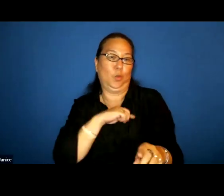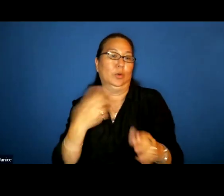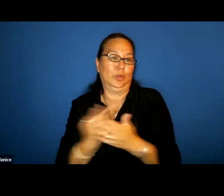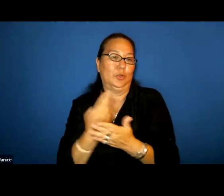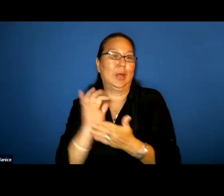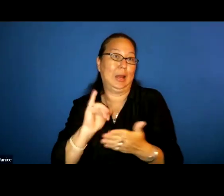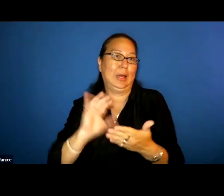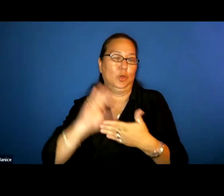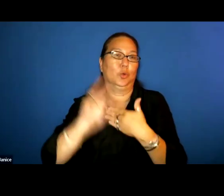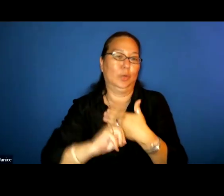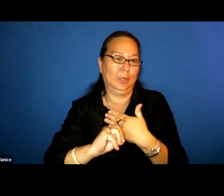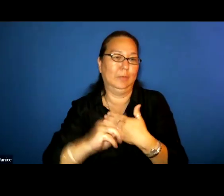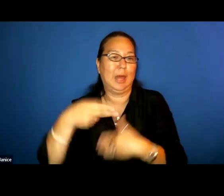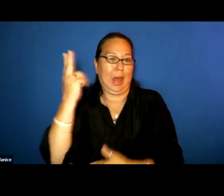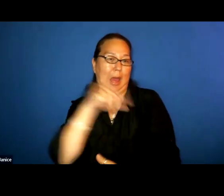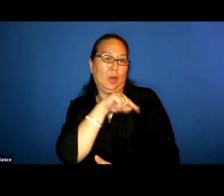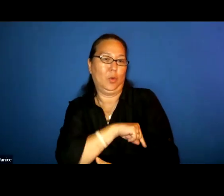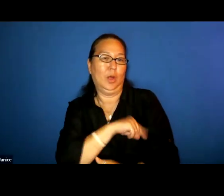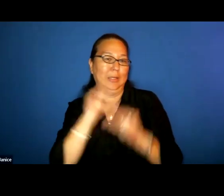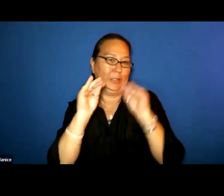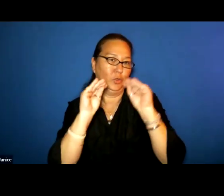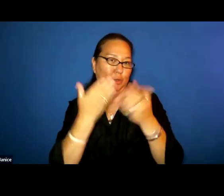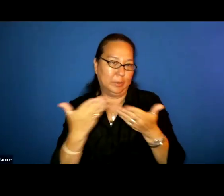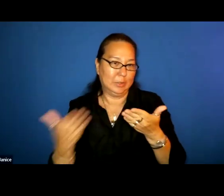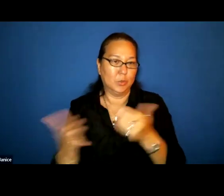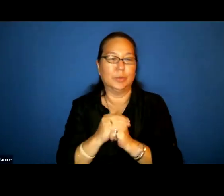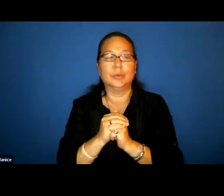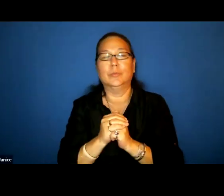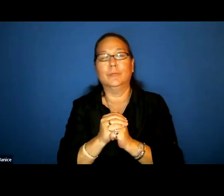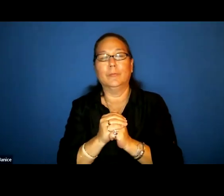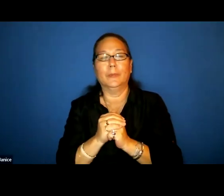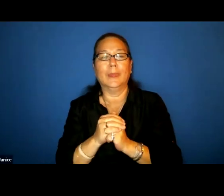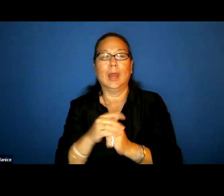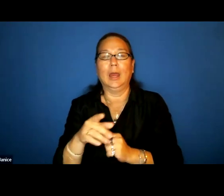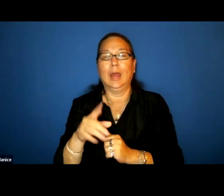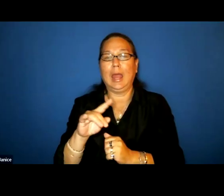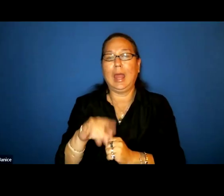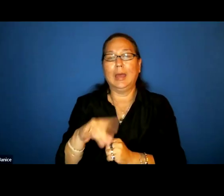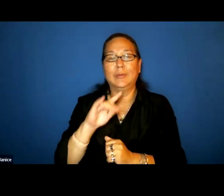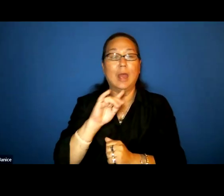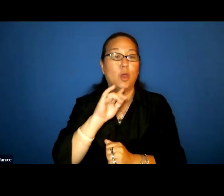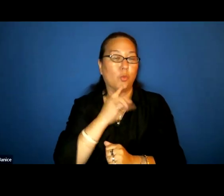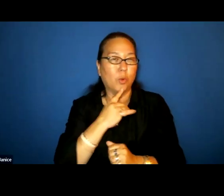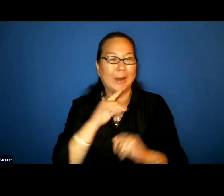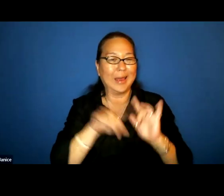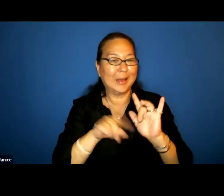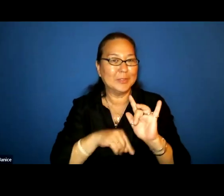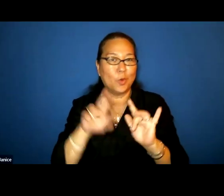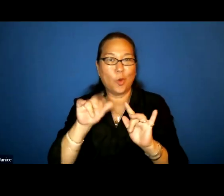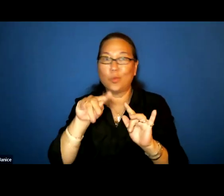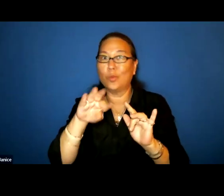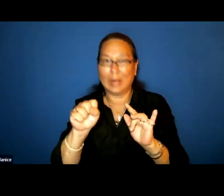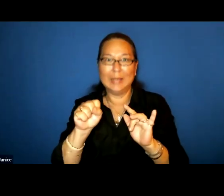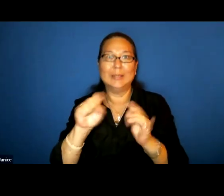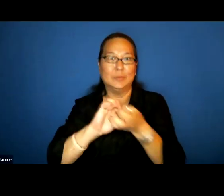our gains in chronic absenteeism rates, and the on-time performance of our school buses. And I'll get into some of those details